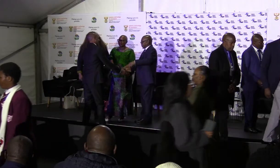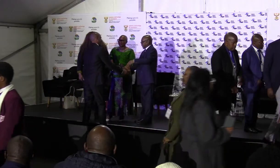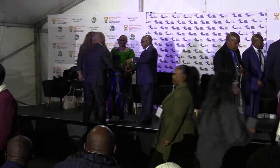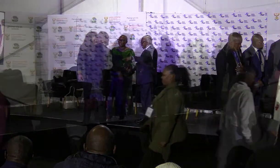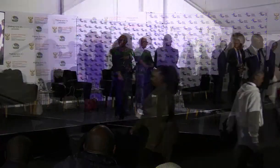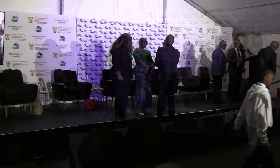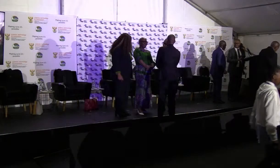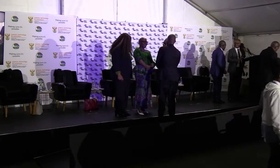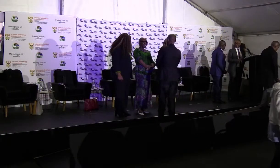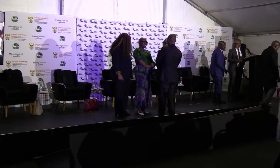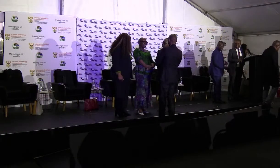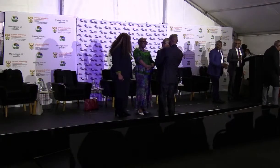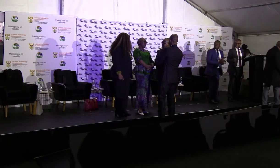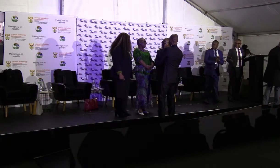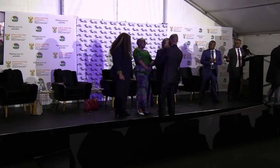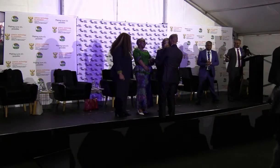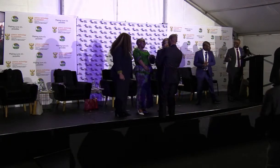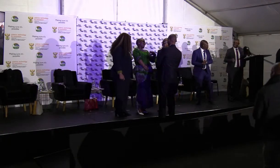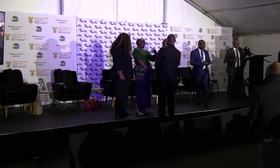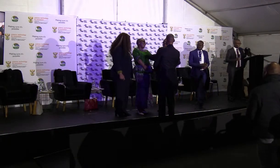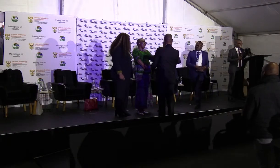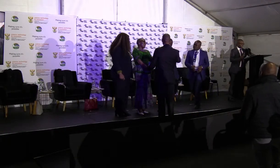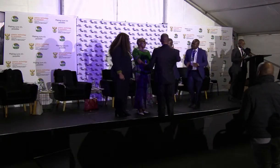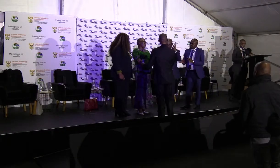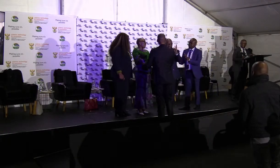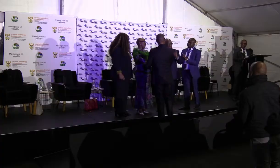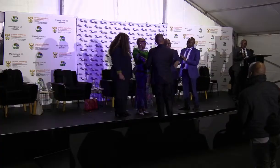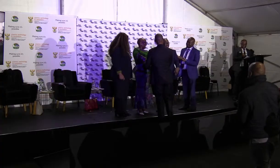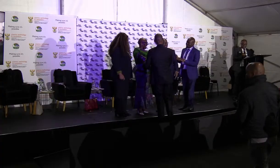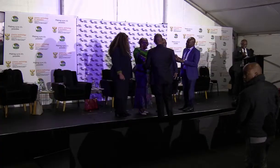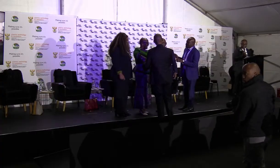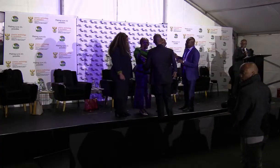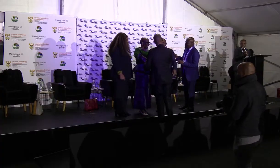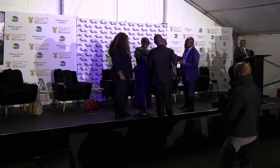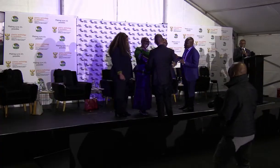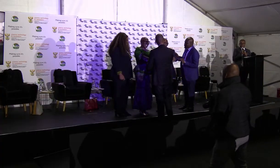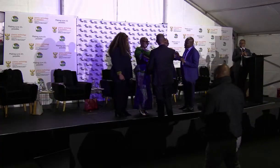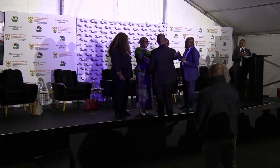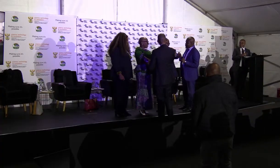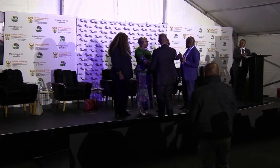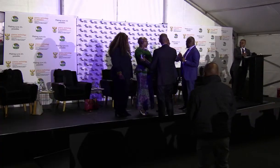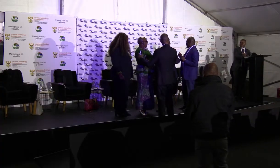I'm also on the web. Yeah, you can please. So, okay.